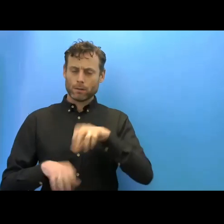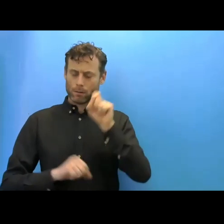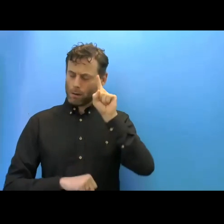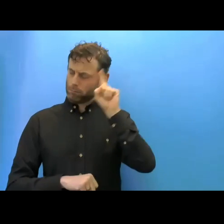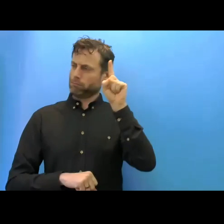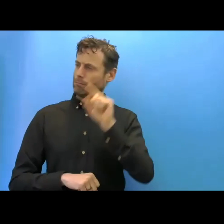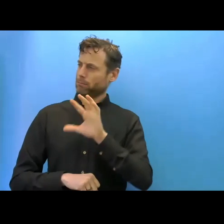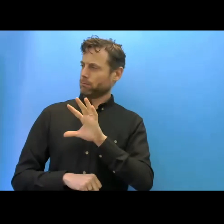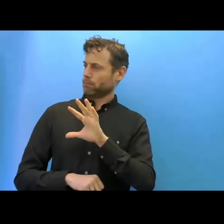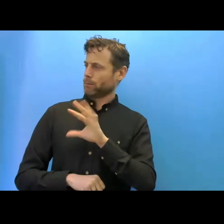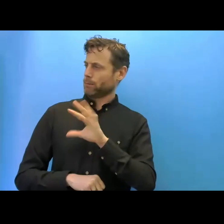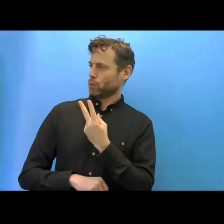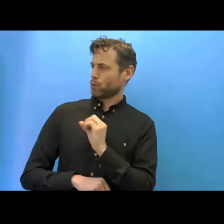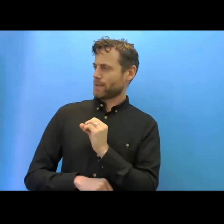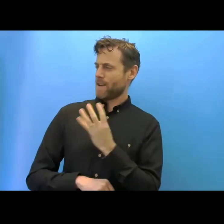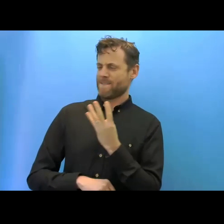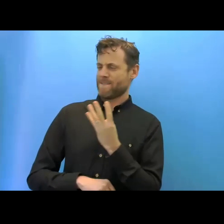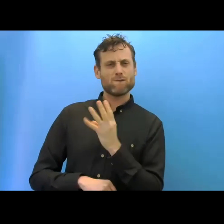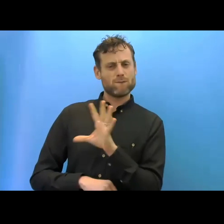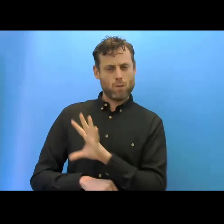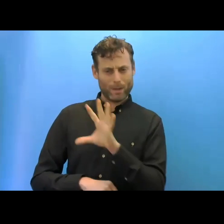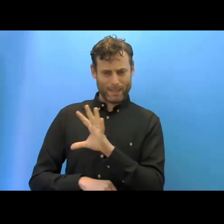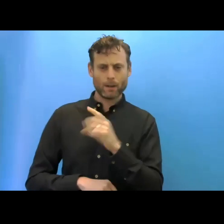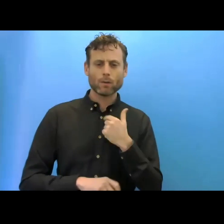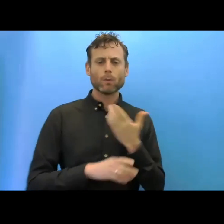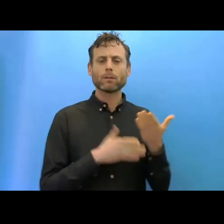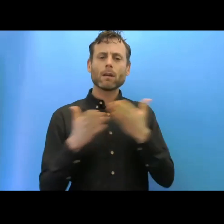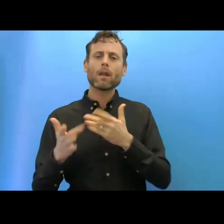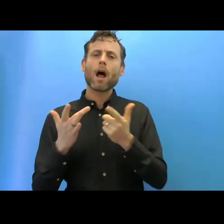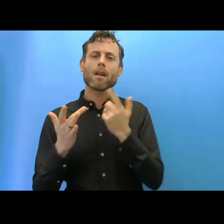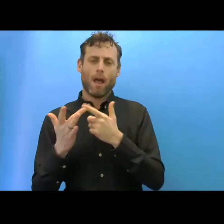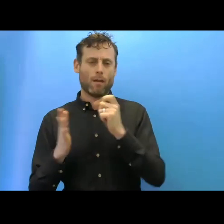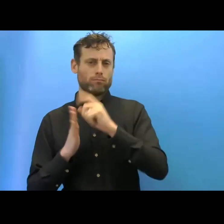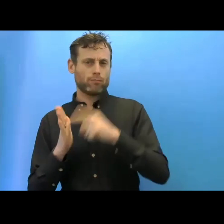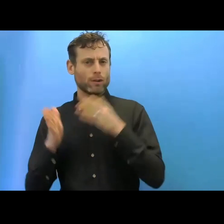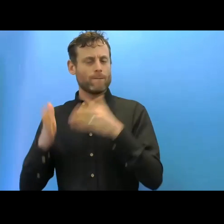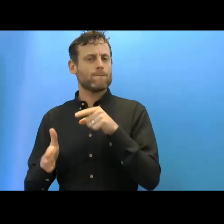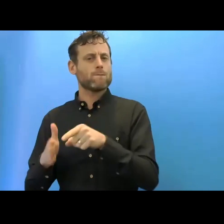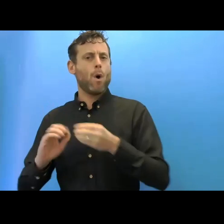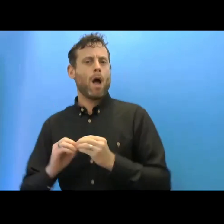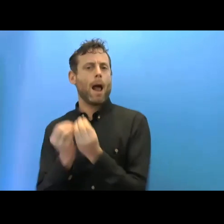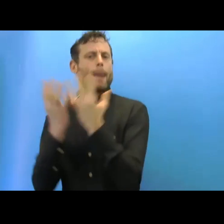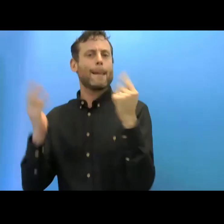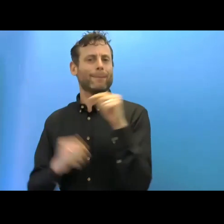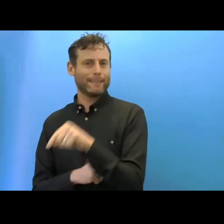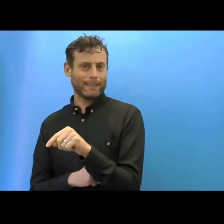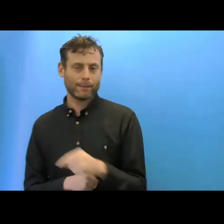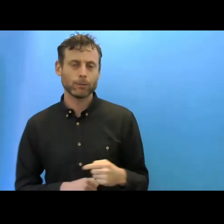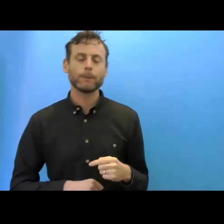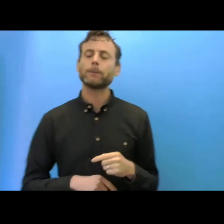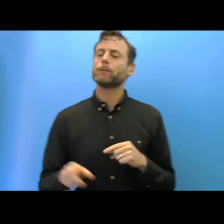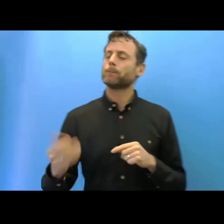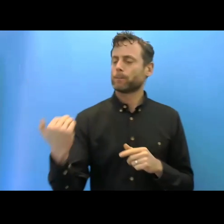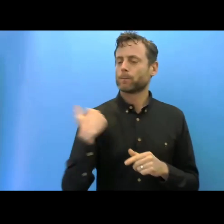2014, I think, while I was working on Cherophobia for my Unlimited commission. And I was invited to take part of in